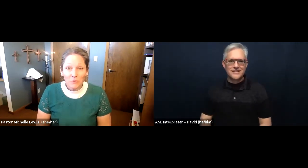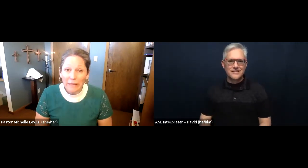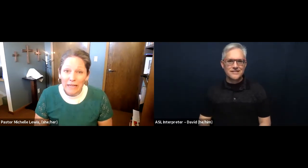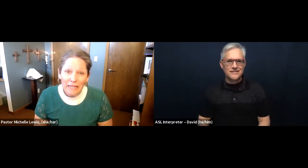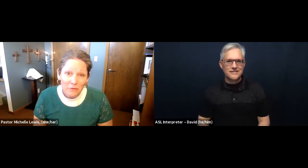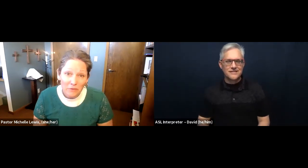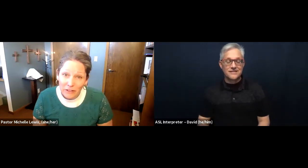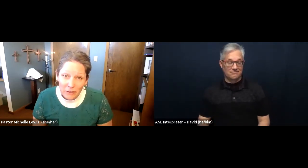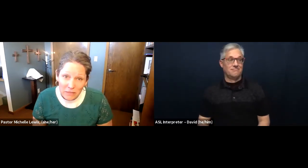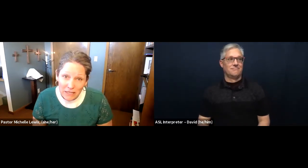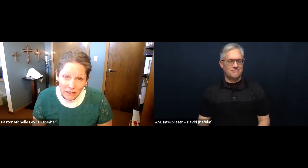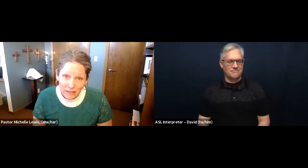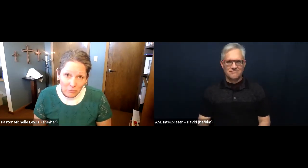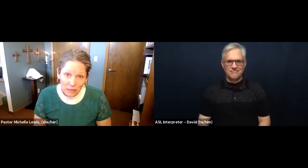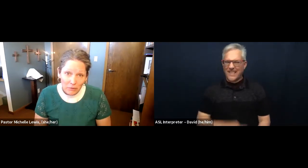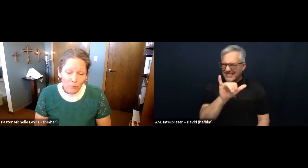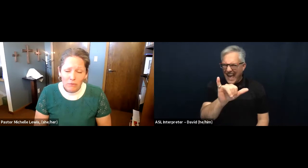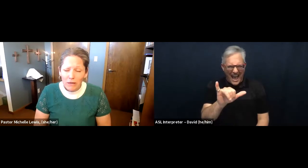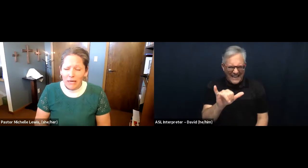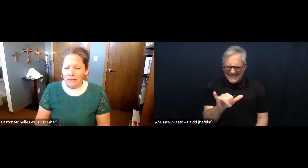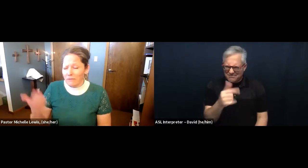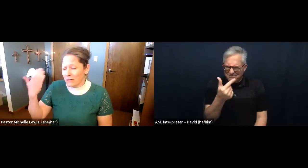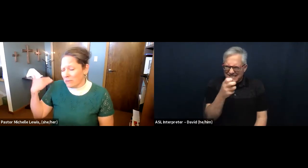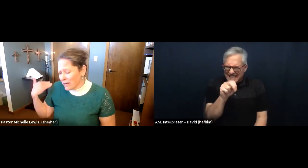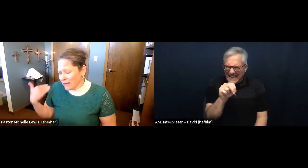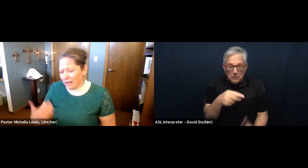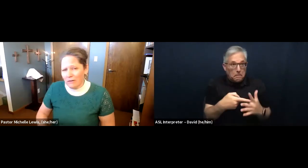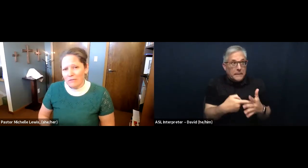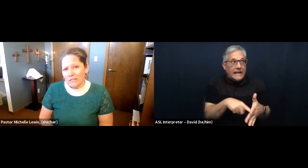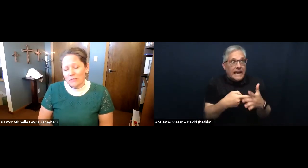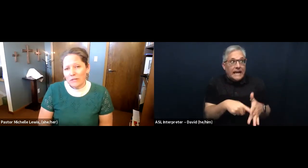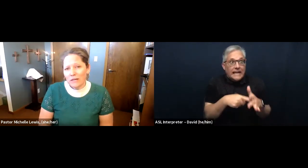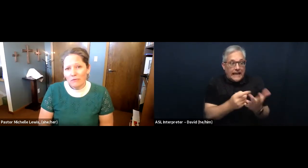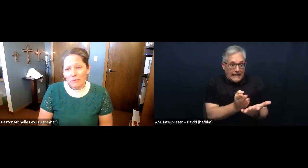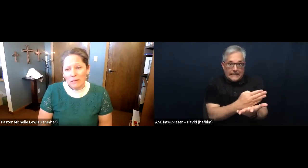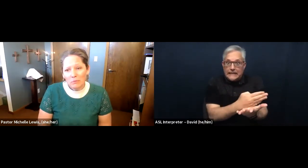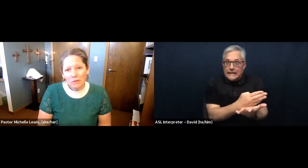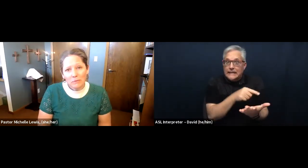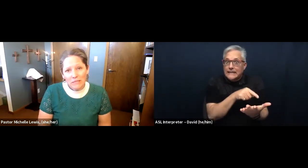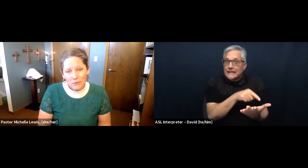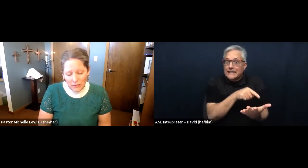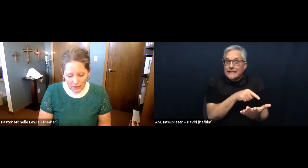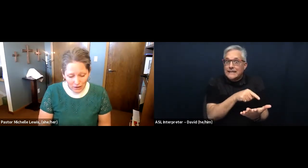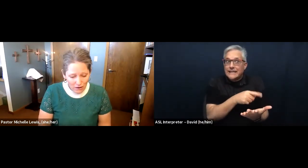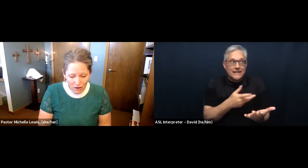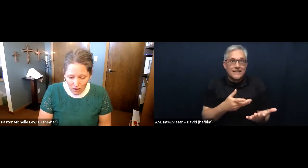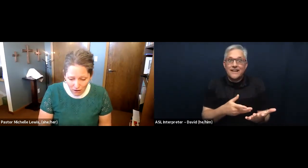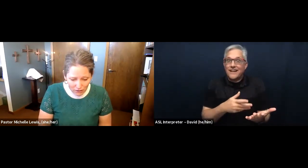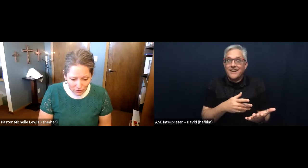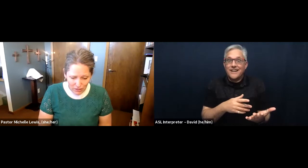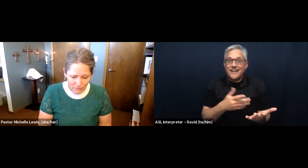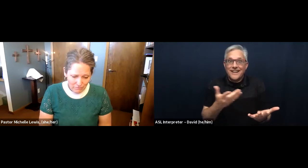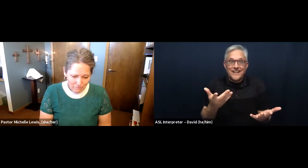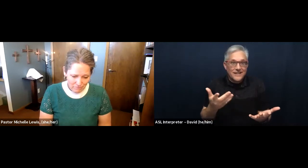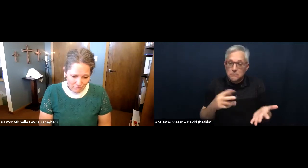That's way at the very beginning of the Bible, way at the very beginning of the story of what people have been doing